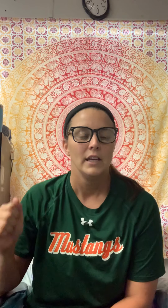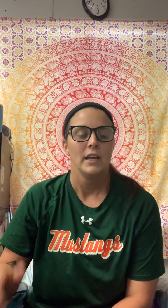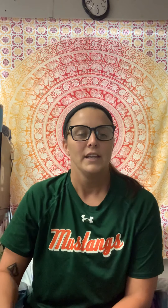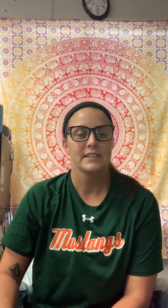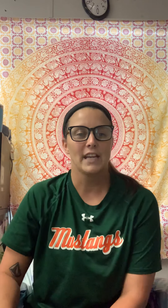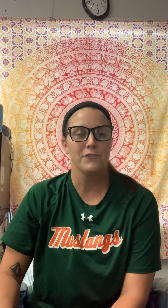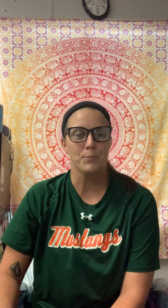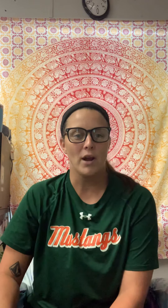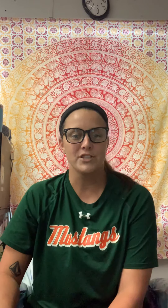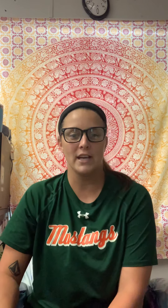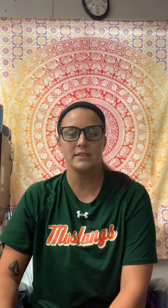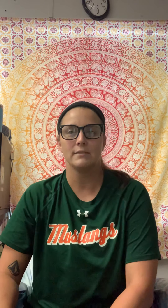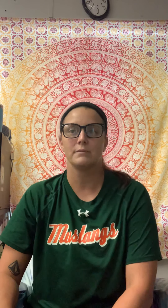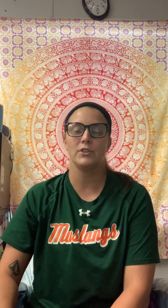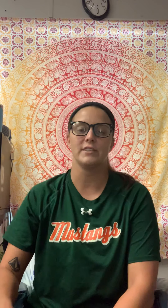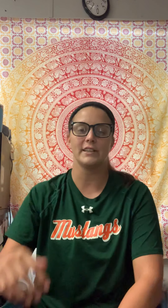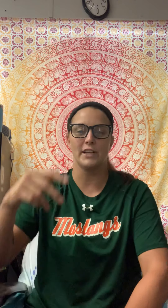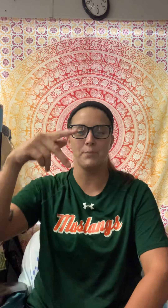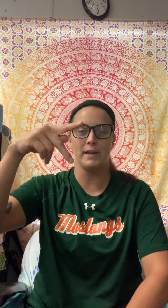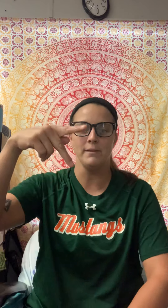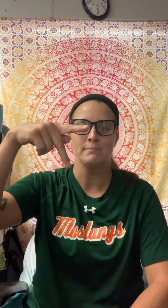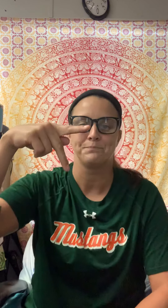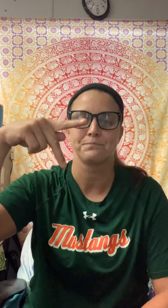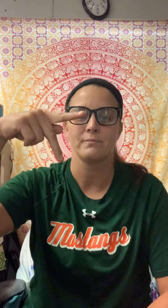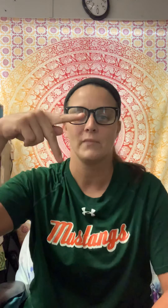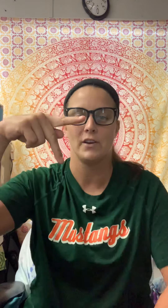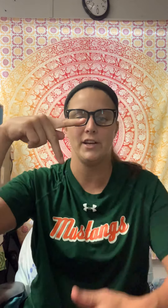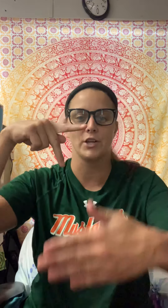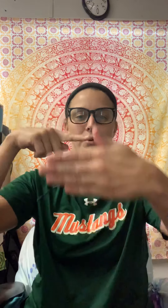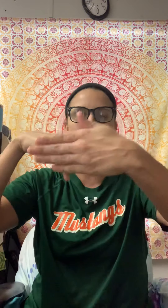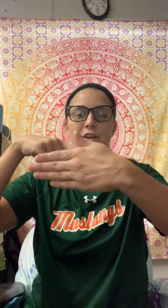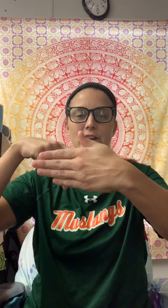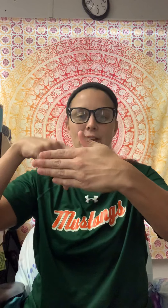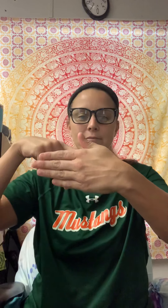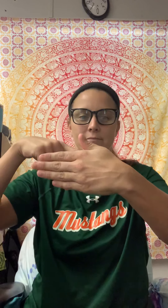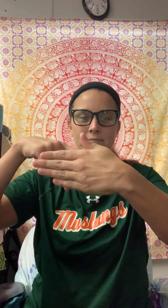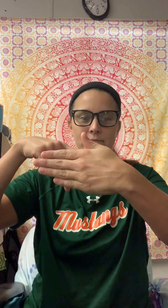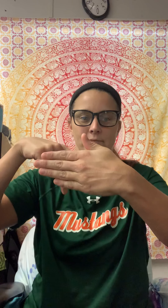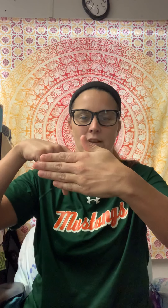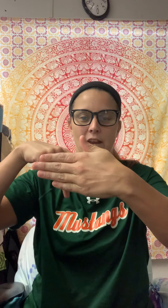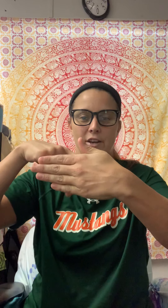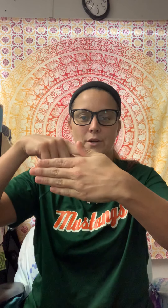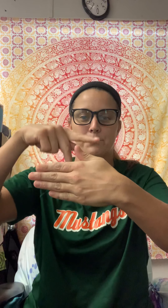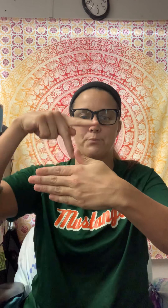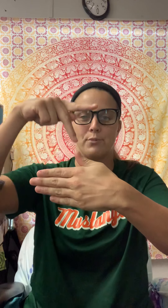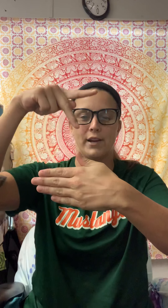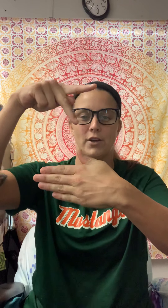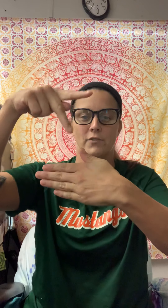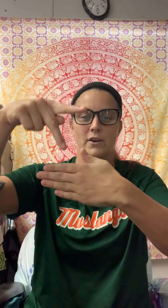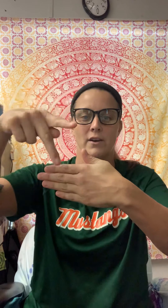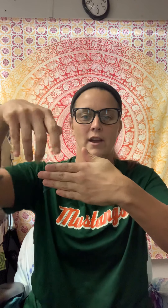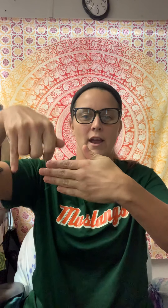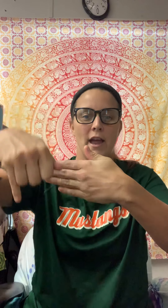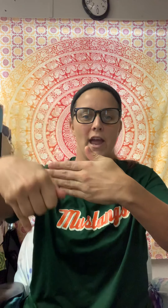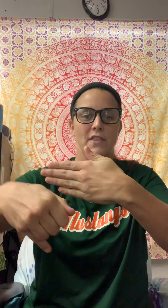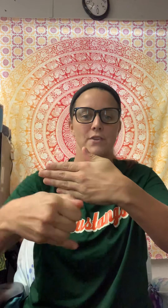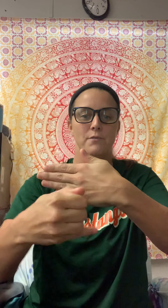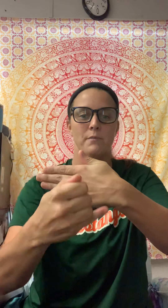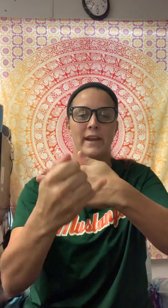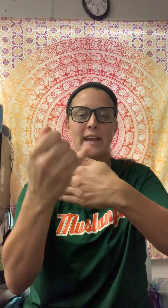To sign for project, you're gonna take the letter P, right? You're gonna put it behind your hand and you're gonna bring it over and then make a